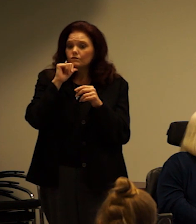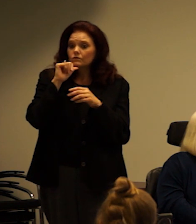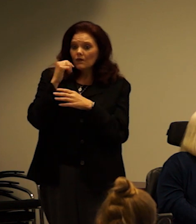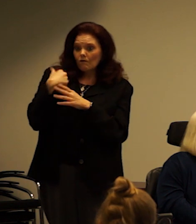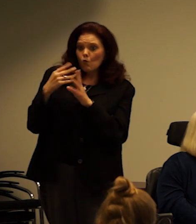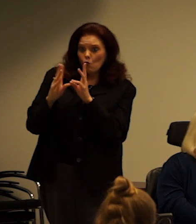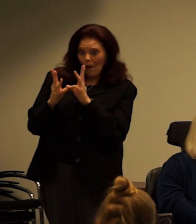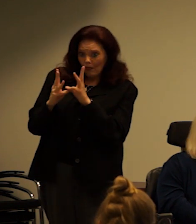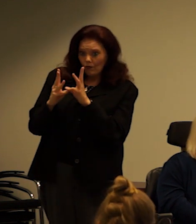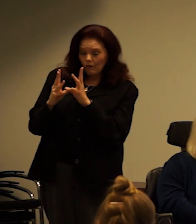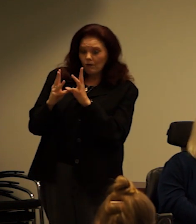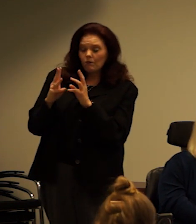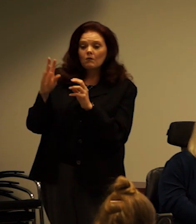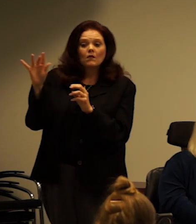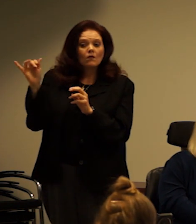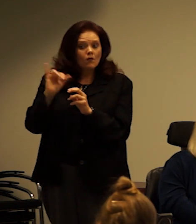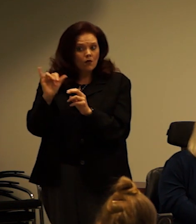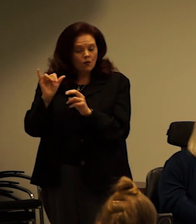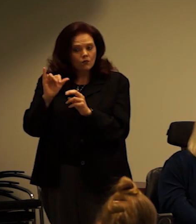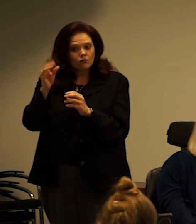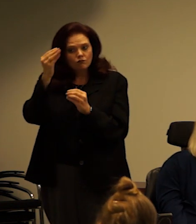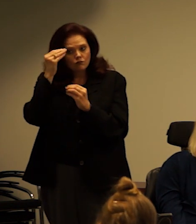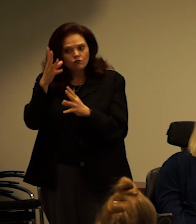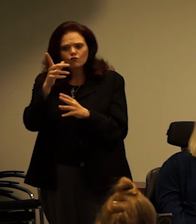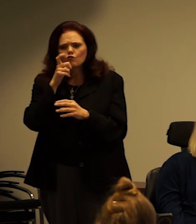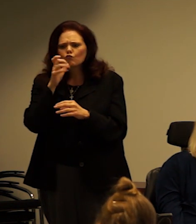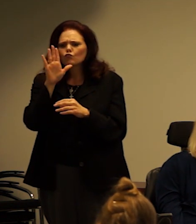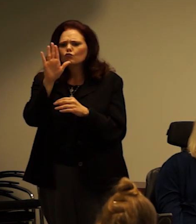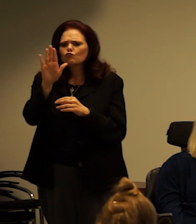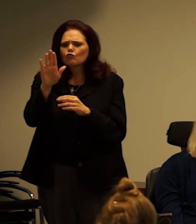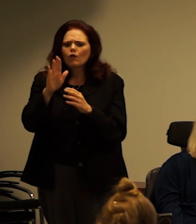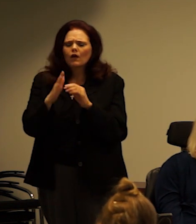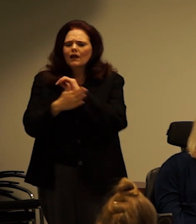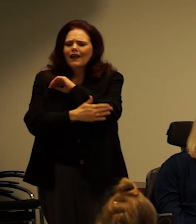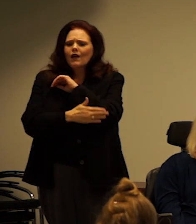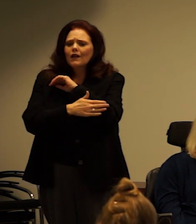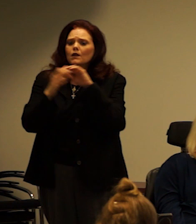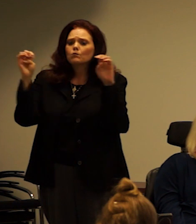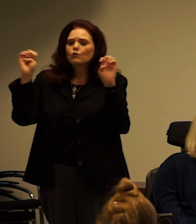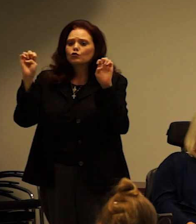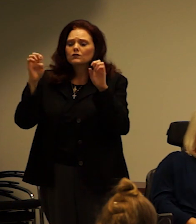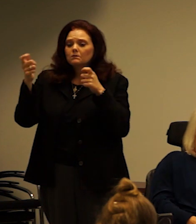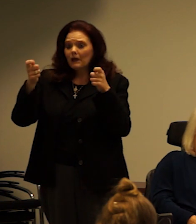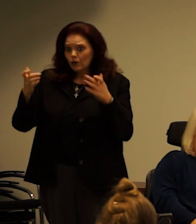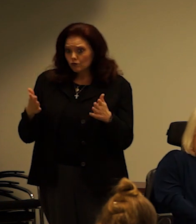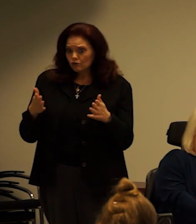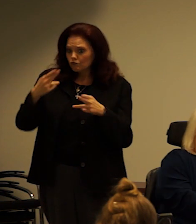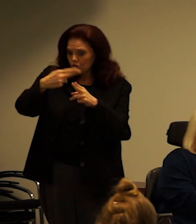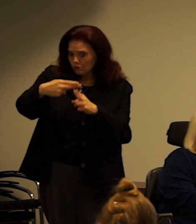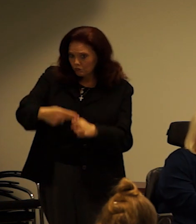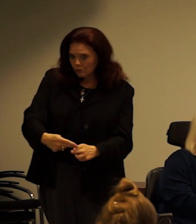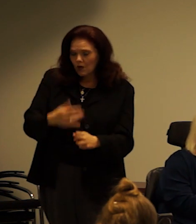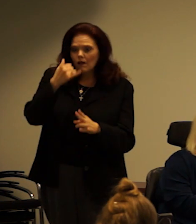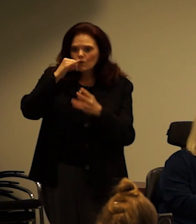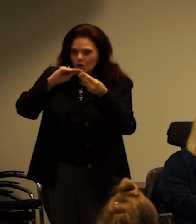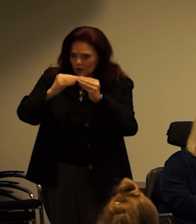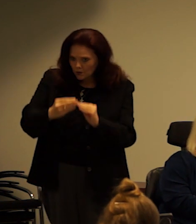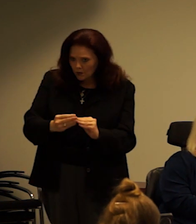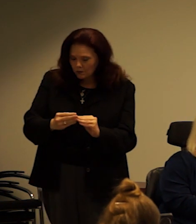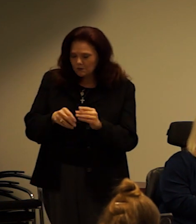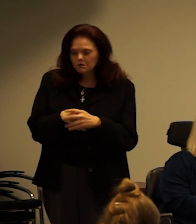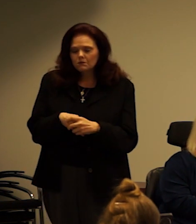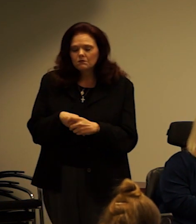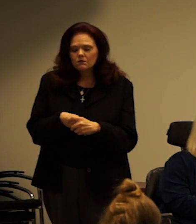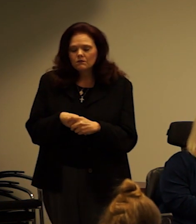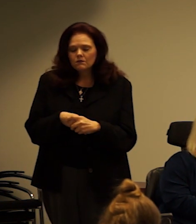weather, but it also will tell you who your county, it has a list of the county emergency managers and their phone numbers.